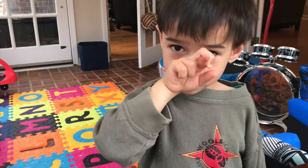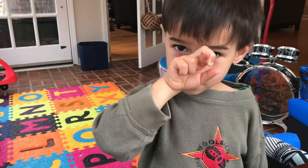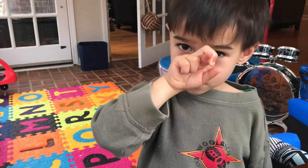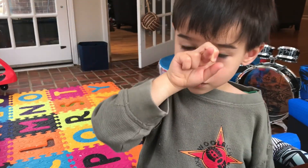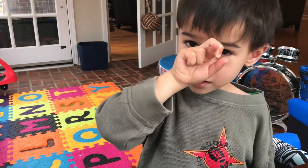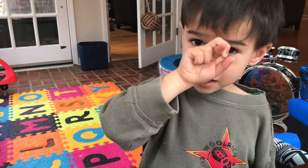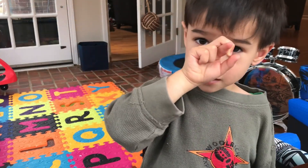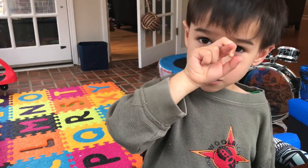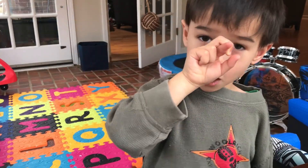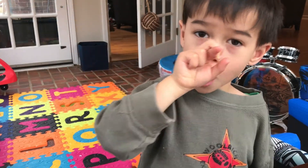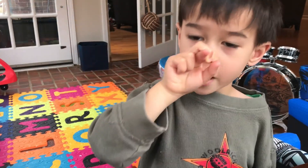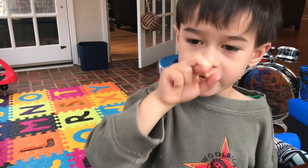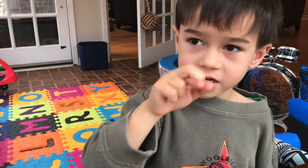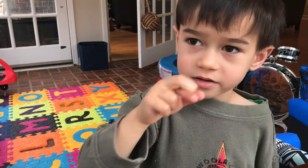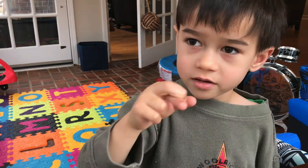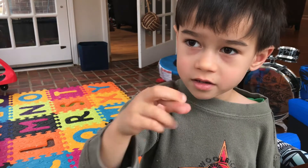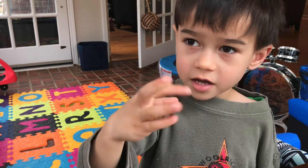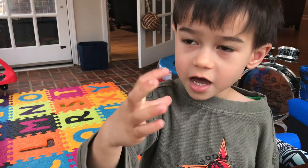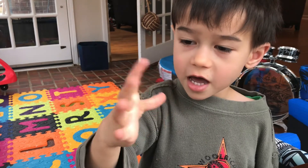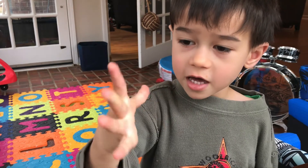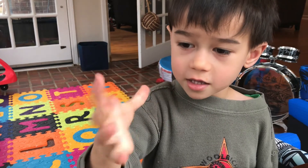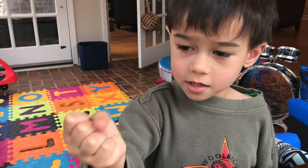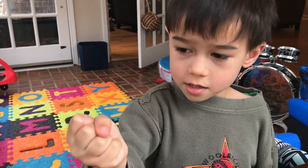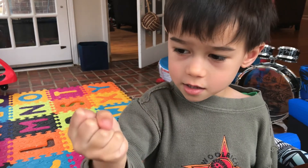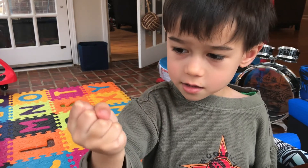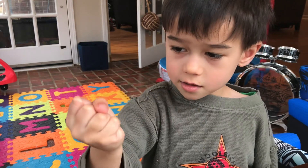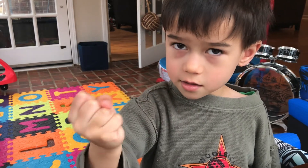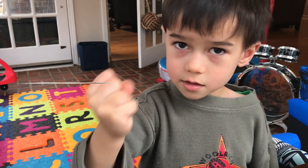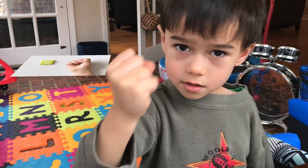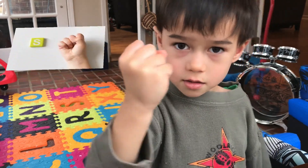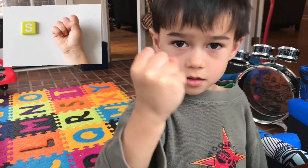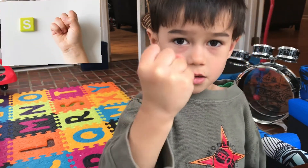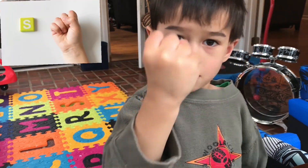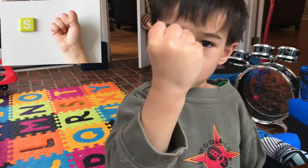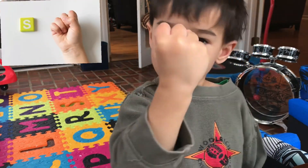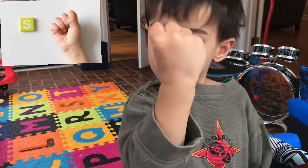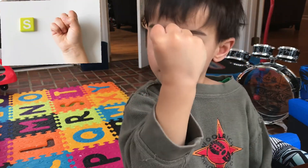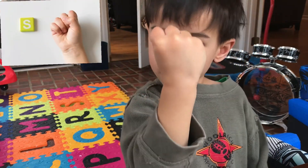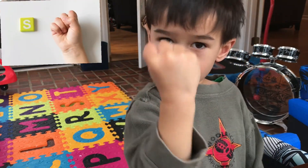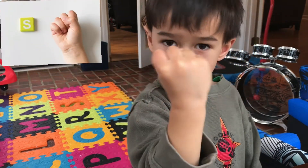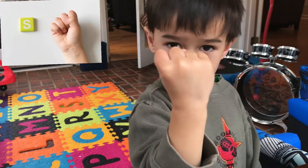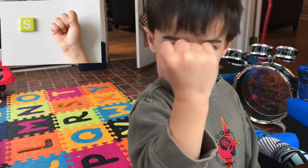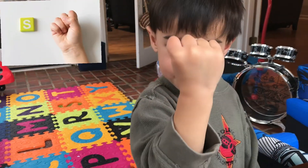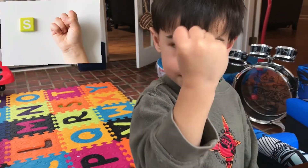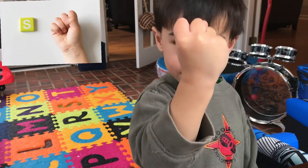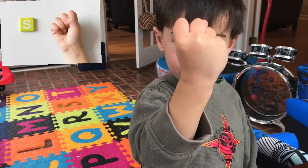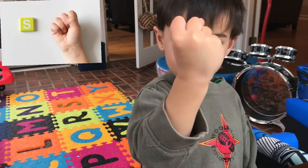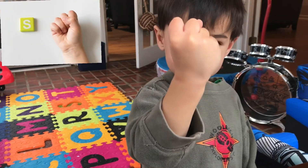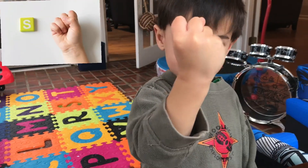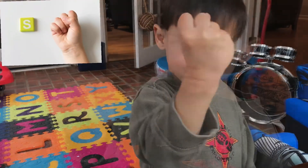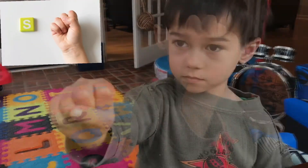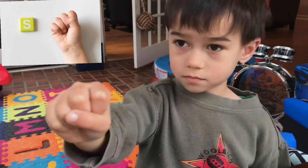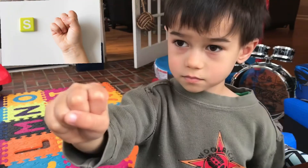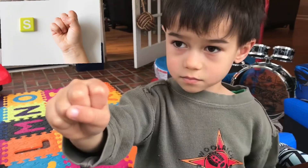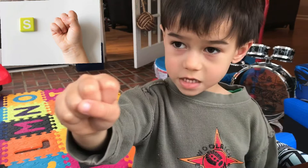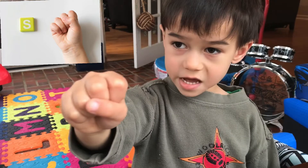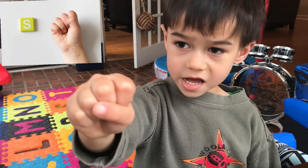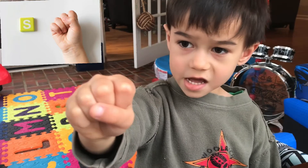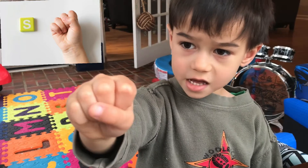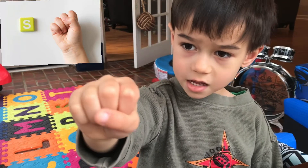What's next to I? What's next? S. S. Oh. S is for ship.